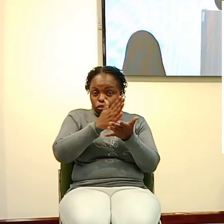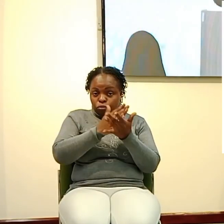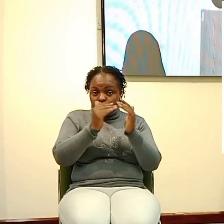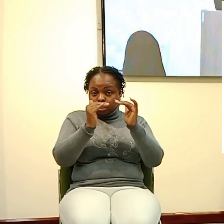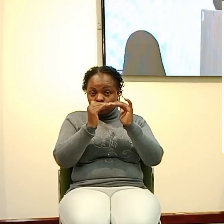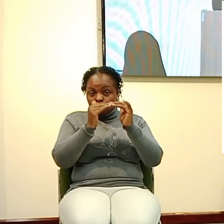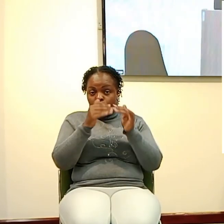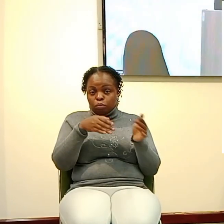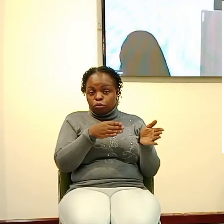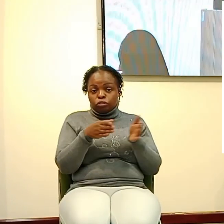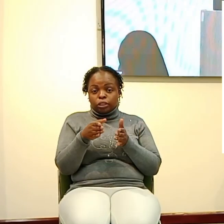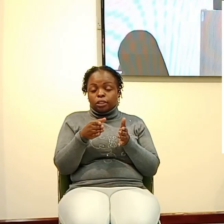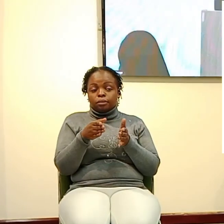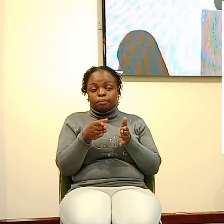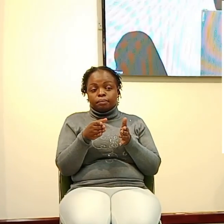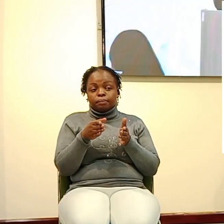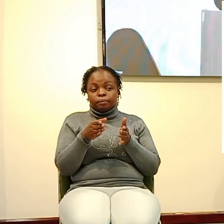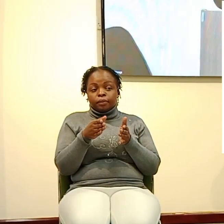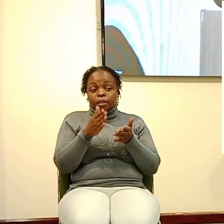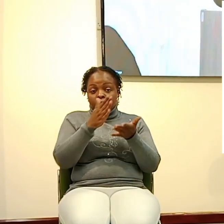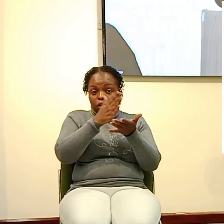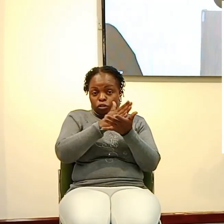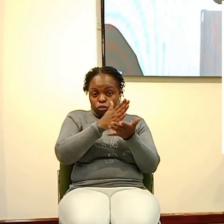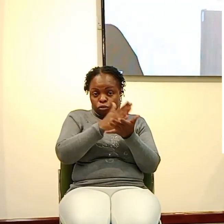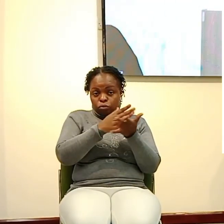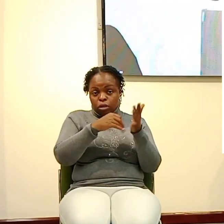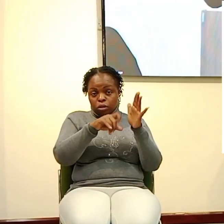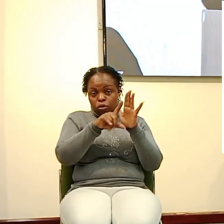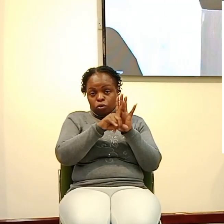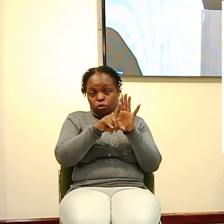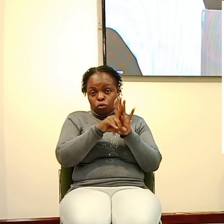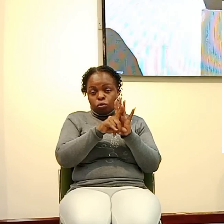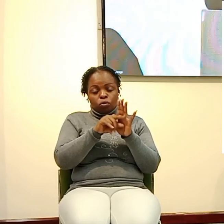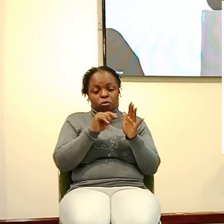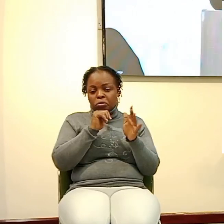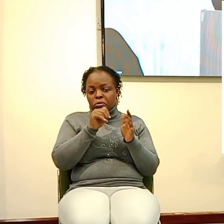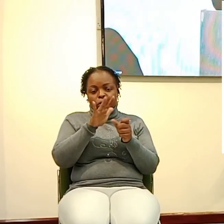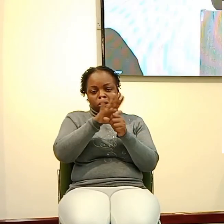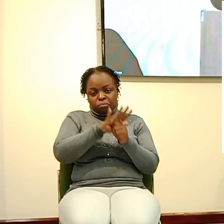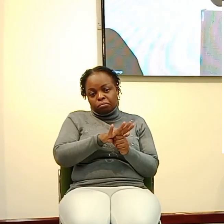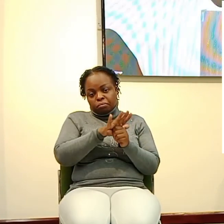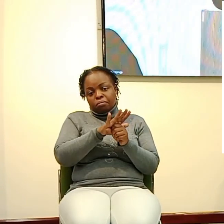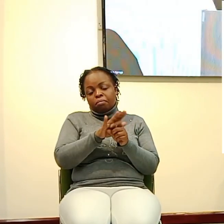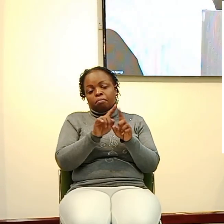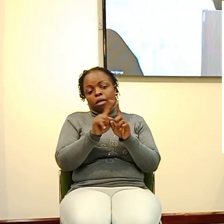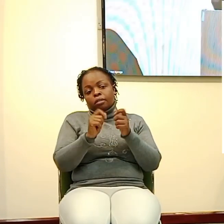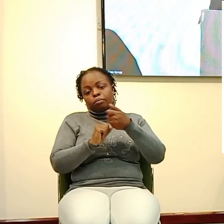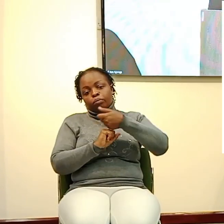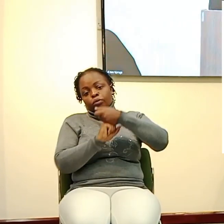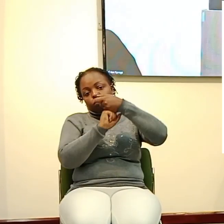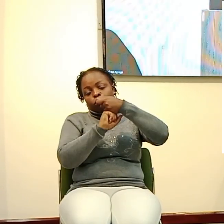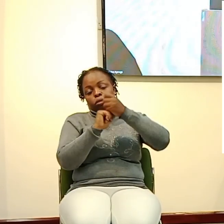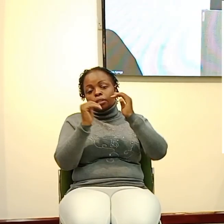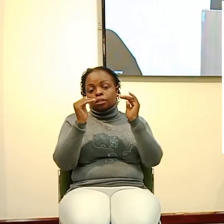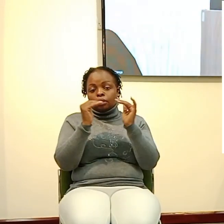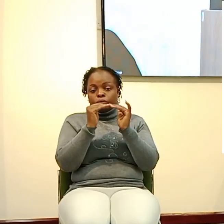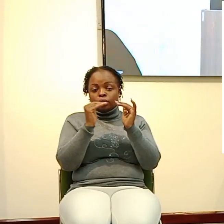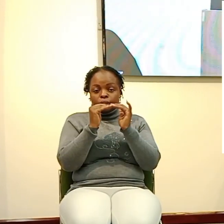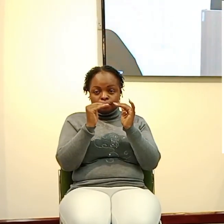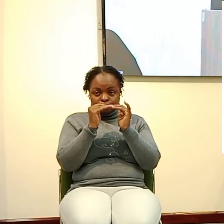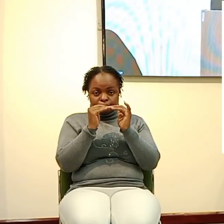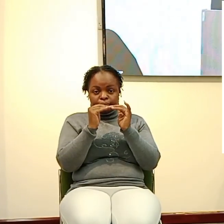equal opportunities, right? Ensuring legislation does not discriminate, but promotes equity,